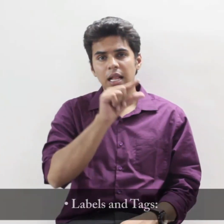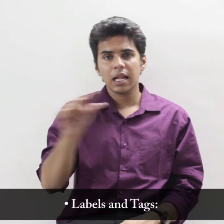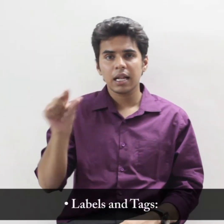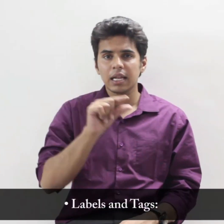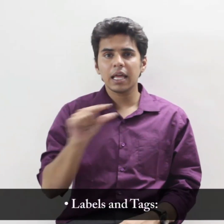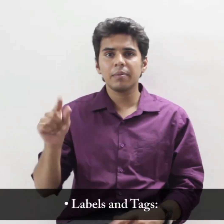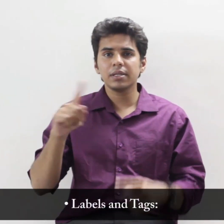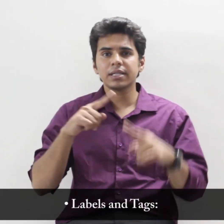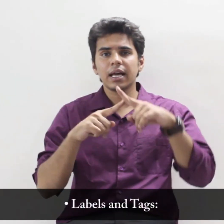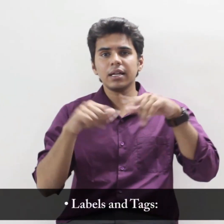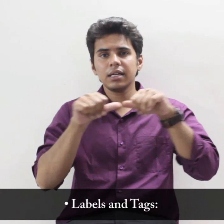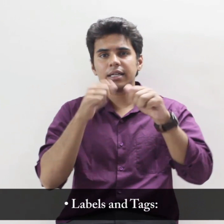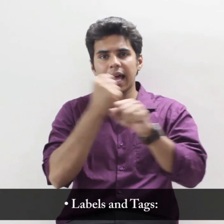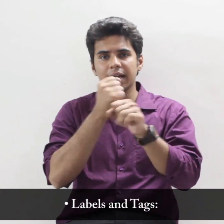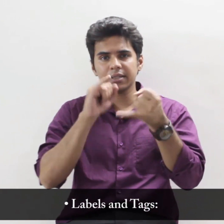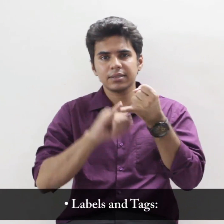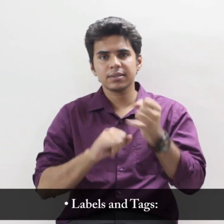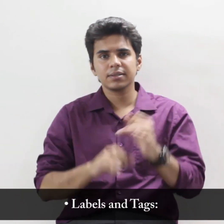Labels and tags.